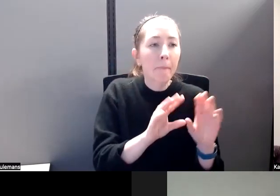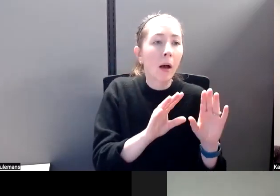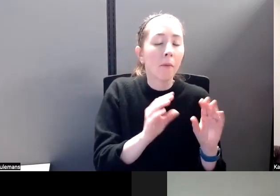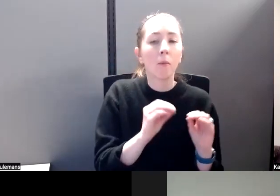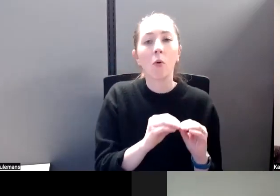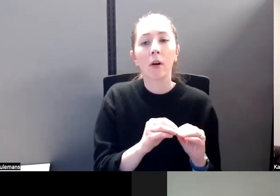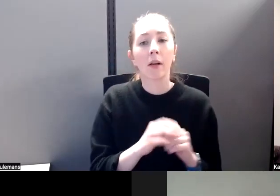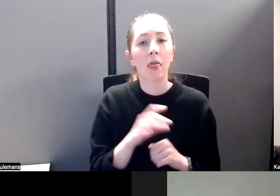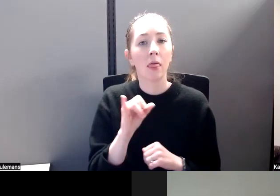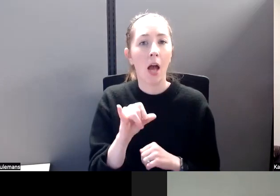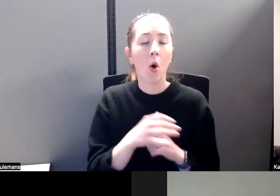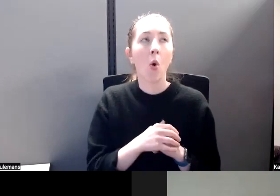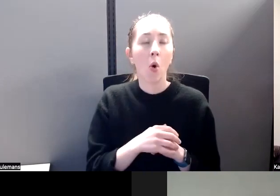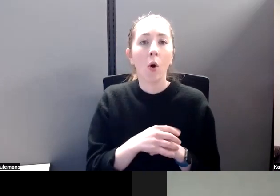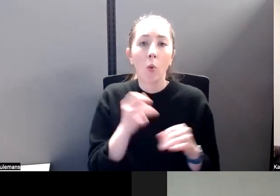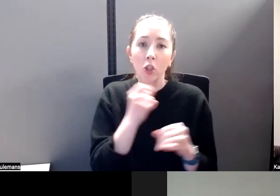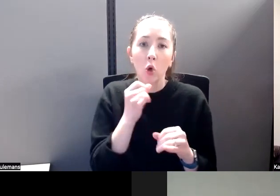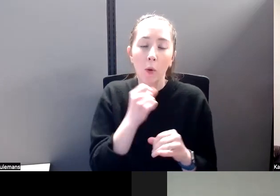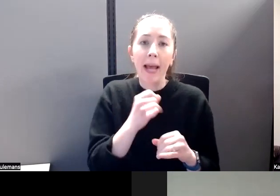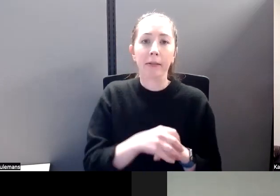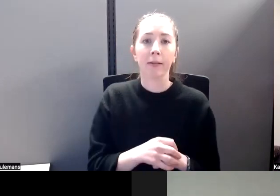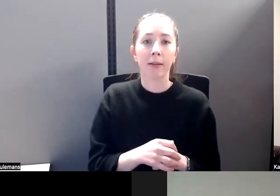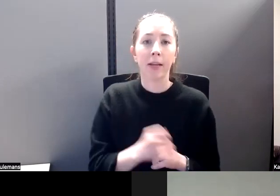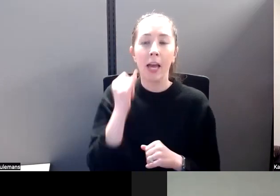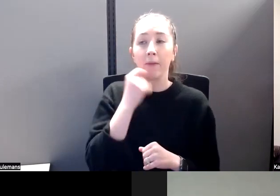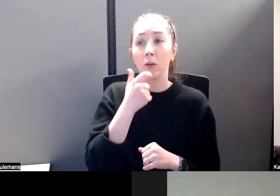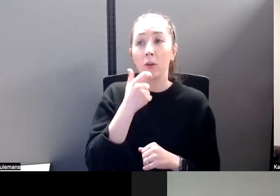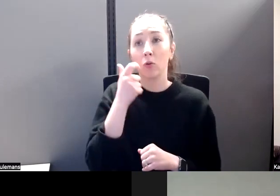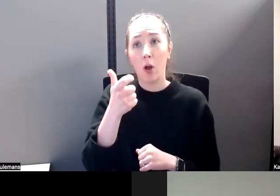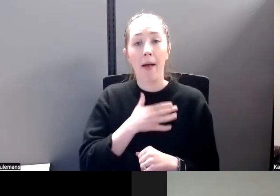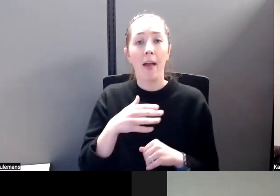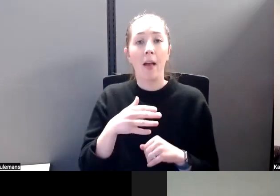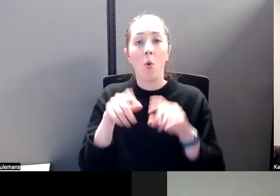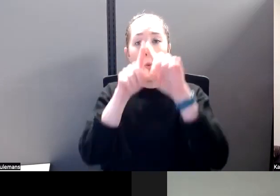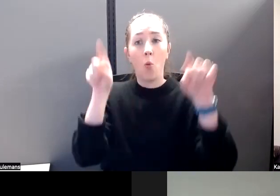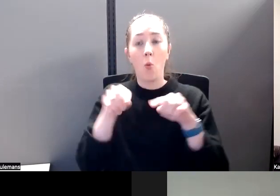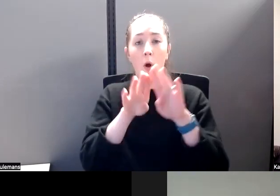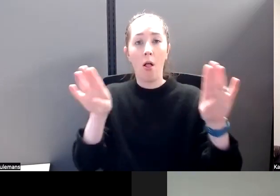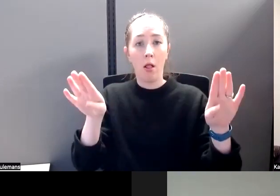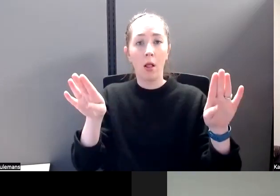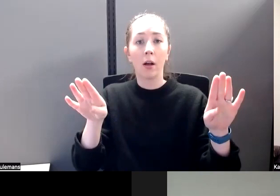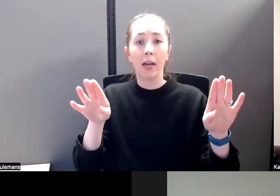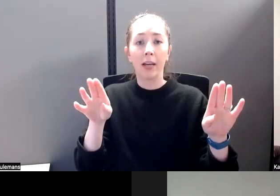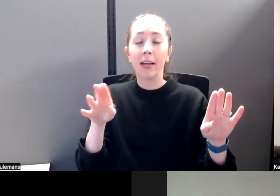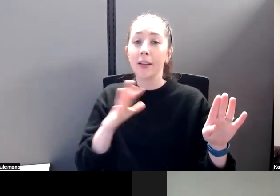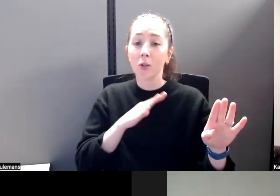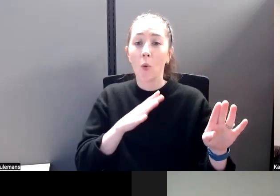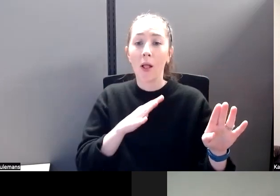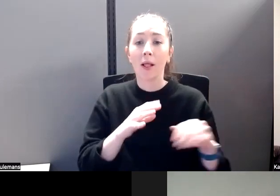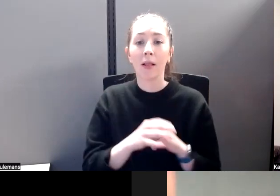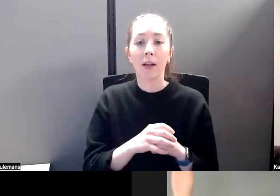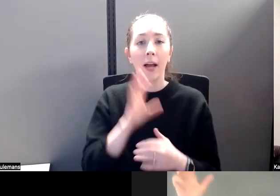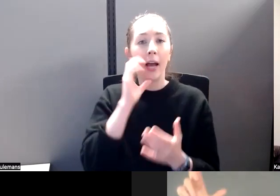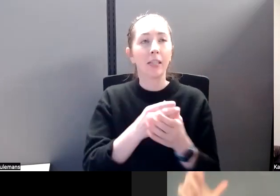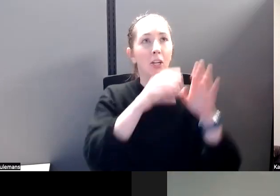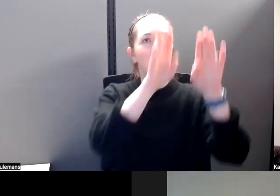was cuckoo bananas. If you saw my wall, I actually have photos that I should post them because it's cool. It's like a